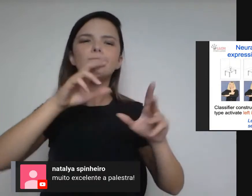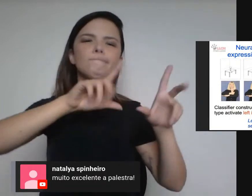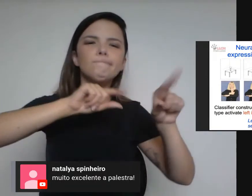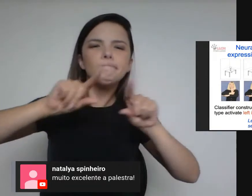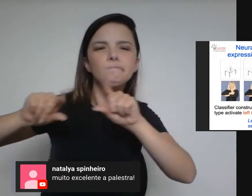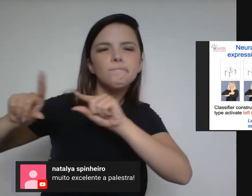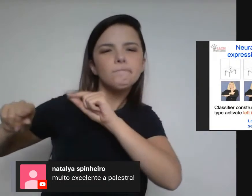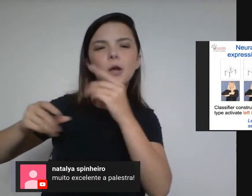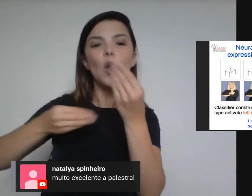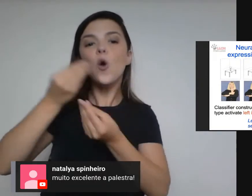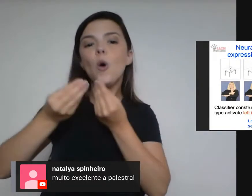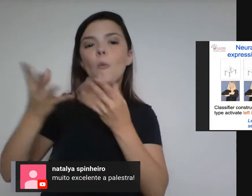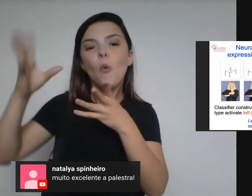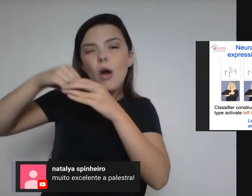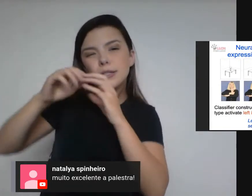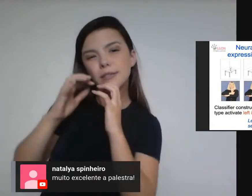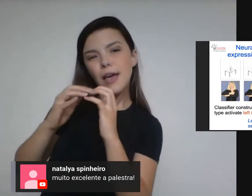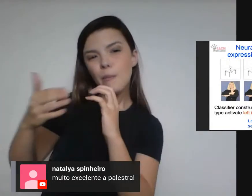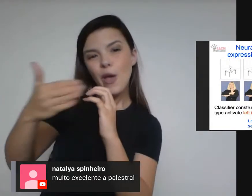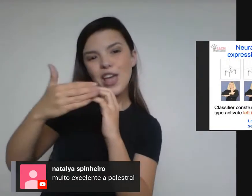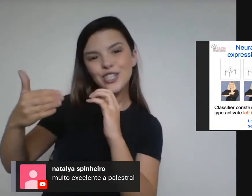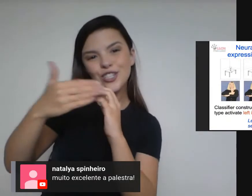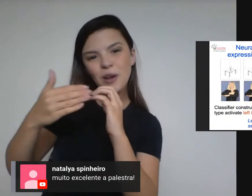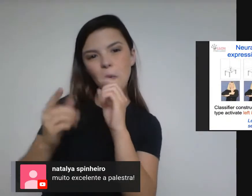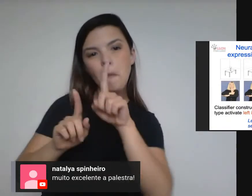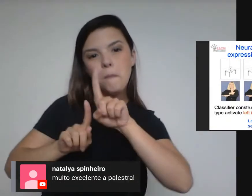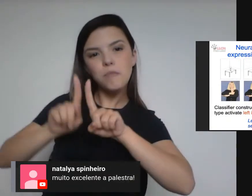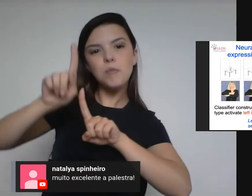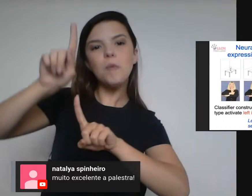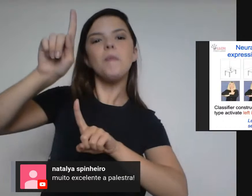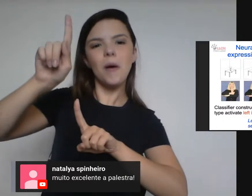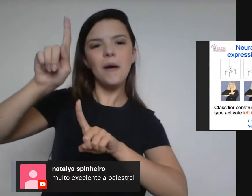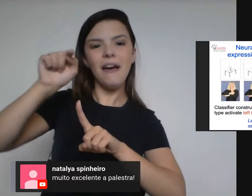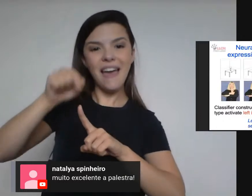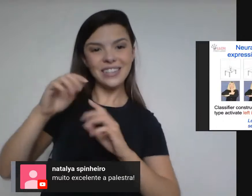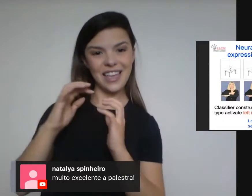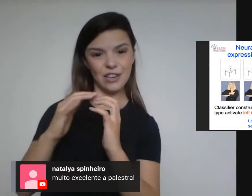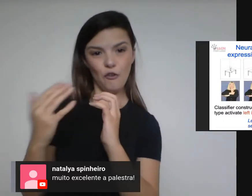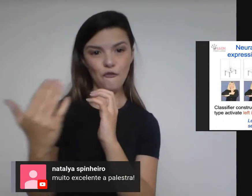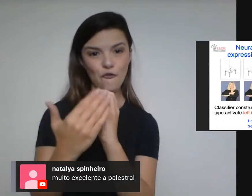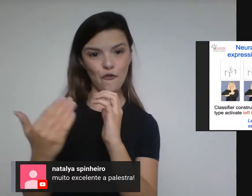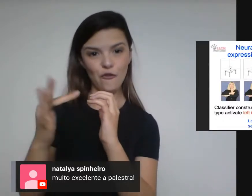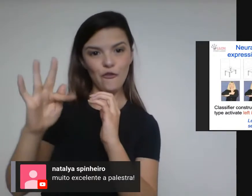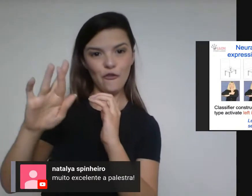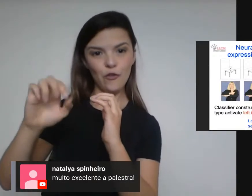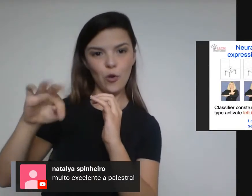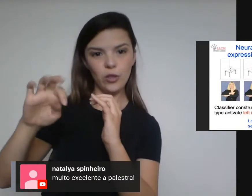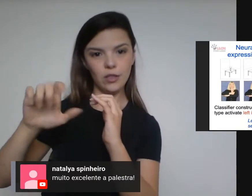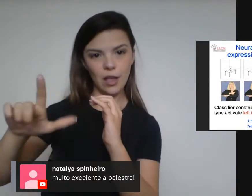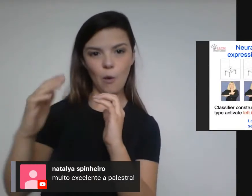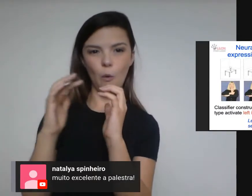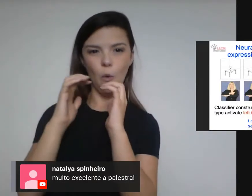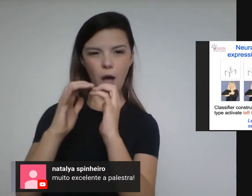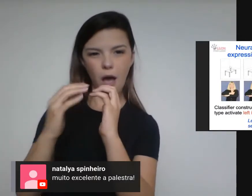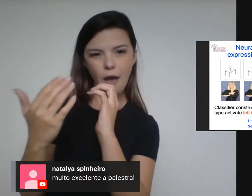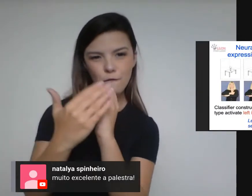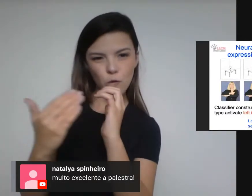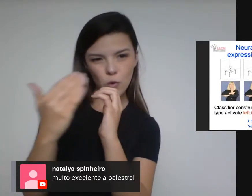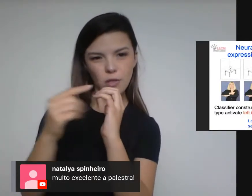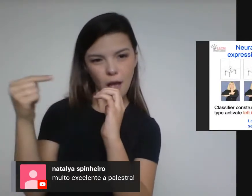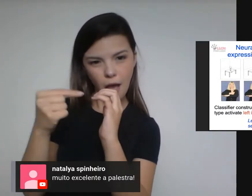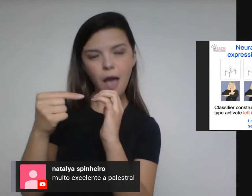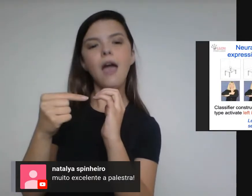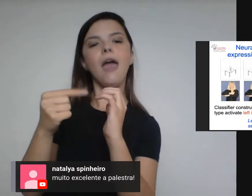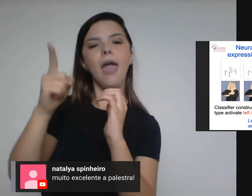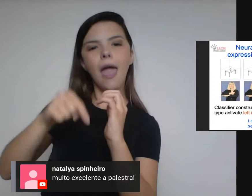what this left frontal region is engaged in during production is selecting among alternatives